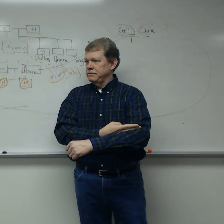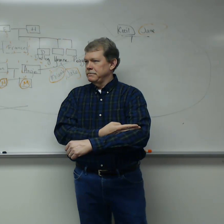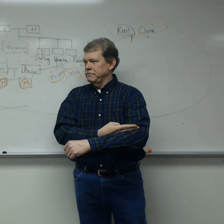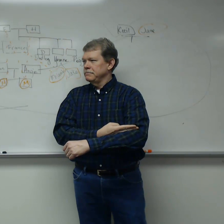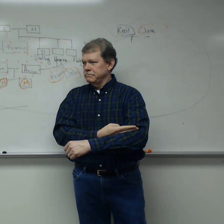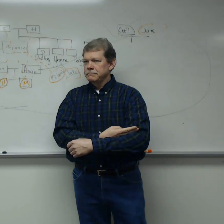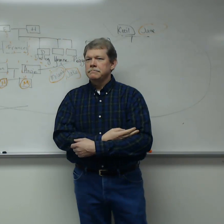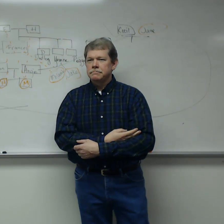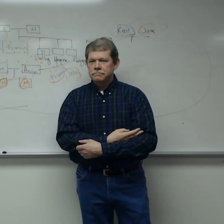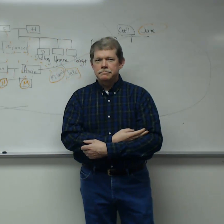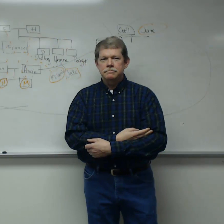Right.